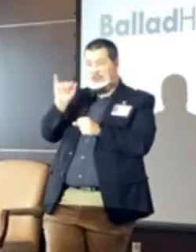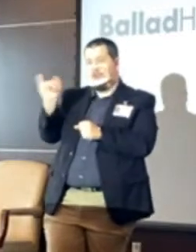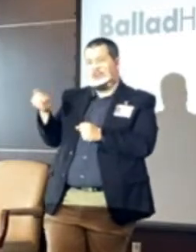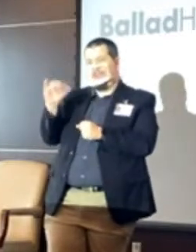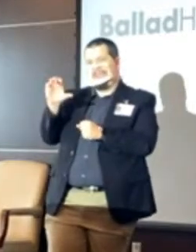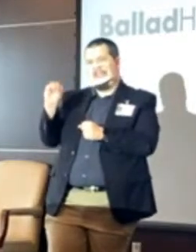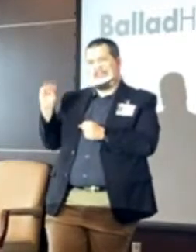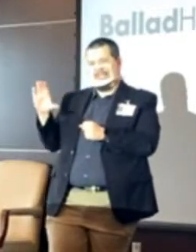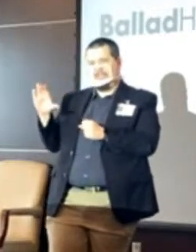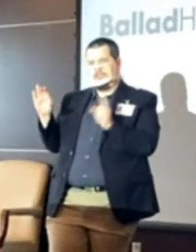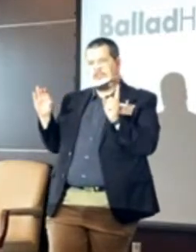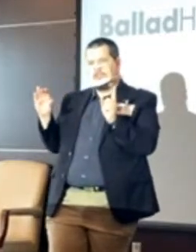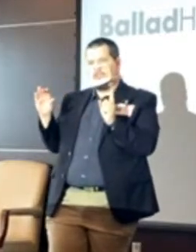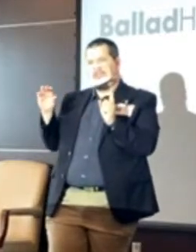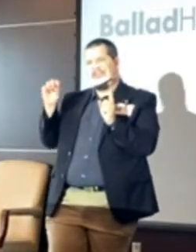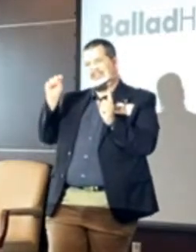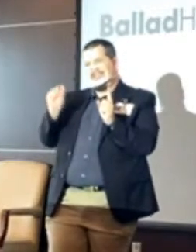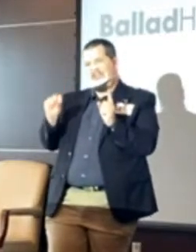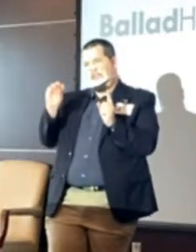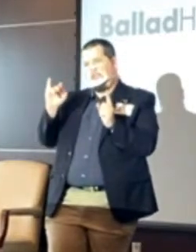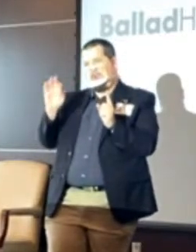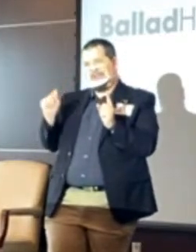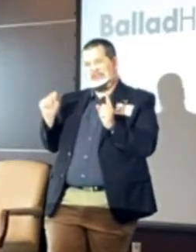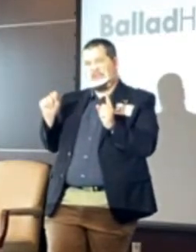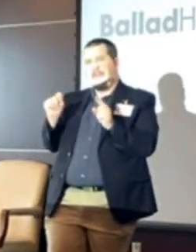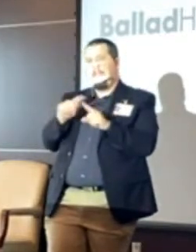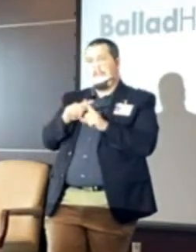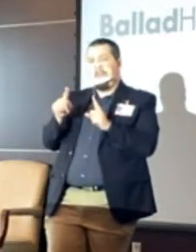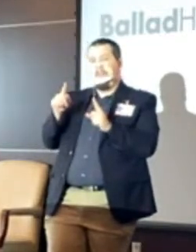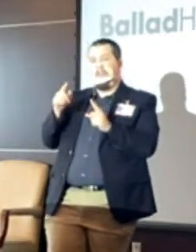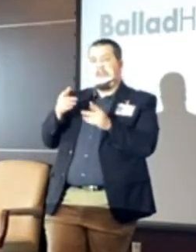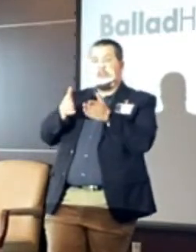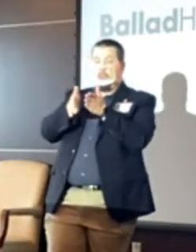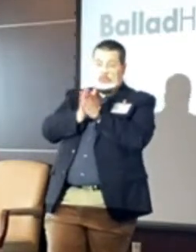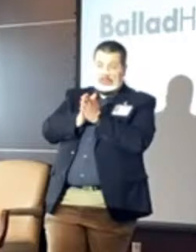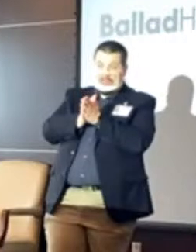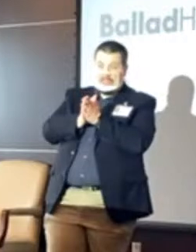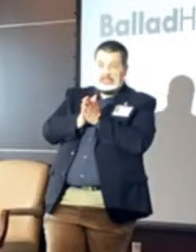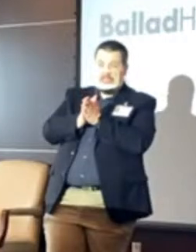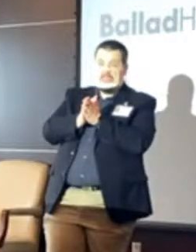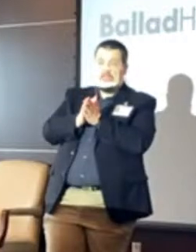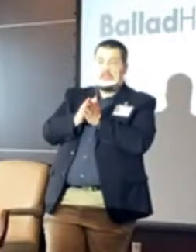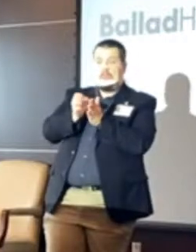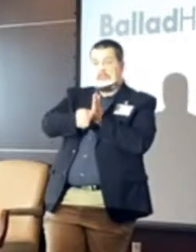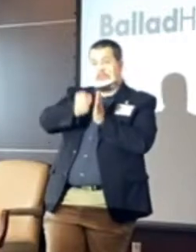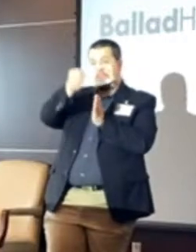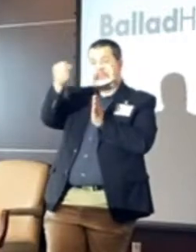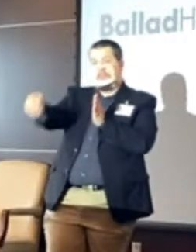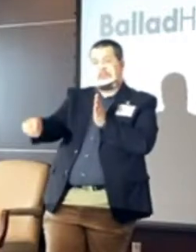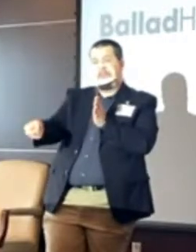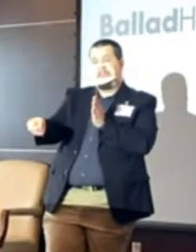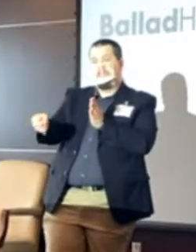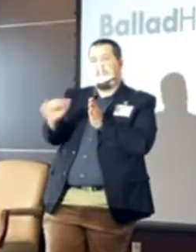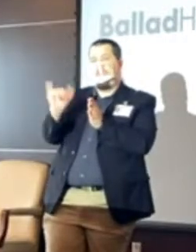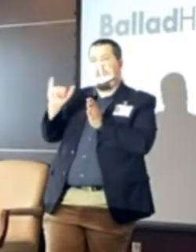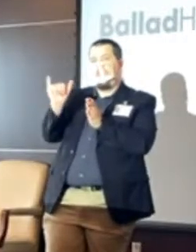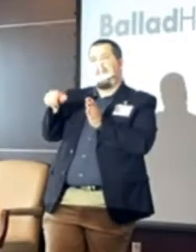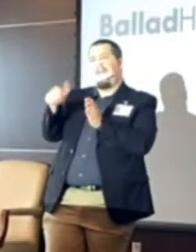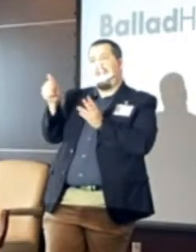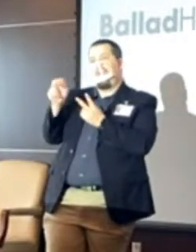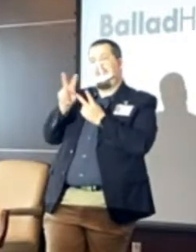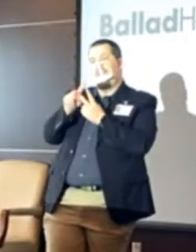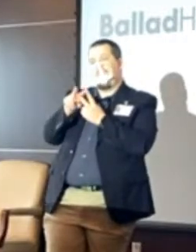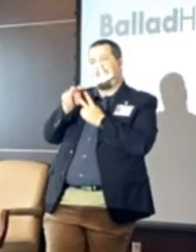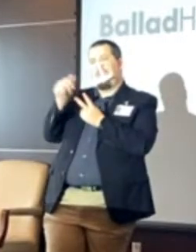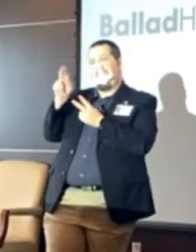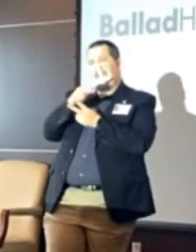City Medical Center in our southern market. But the request that we have made is to look at placing them also at our other two